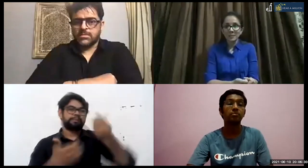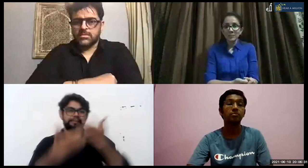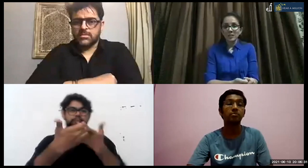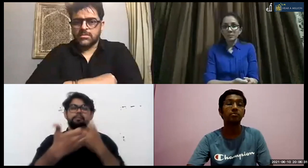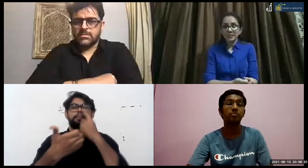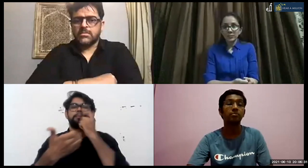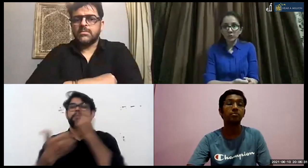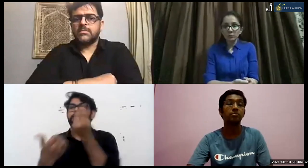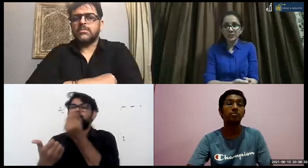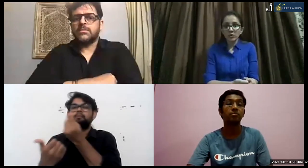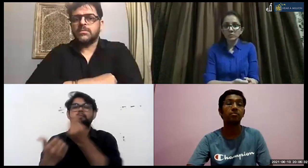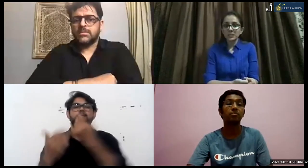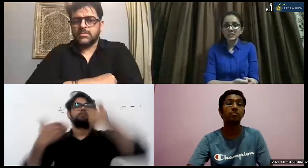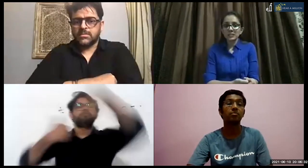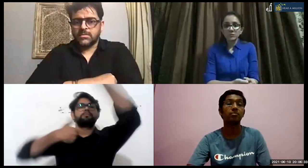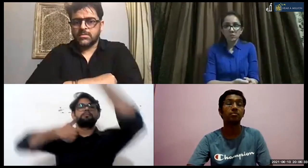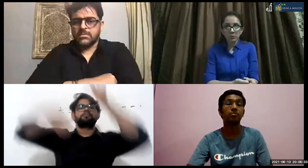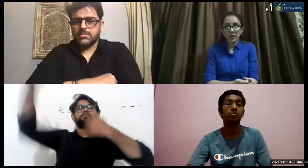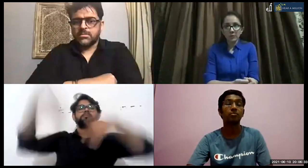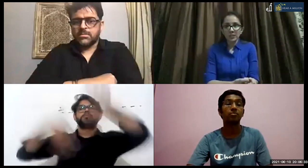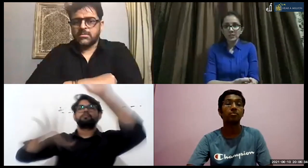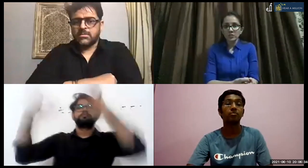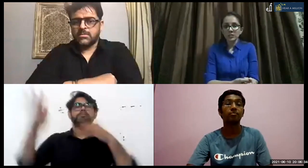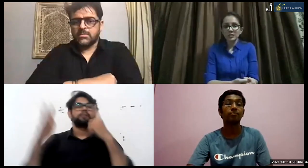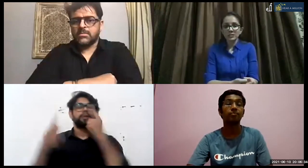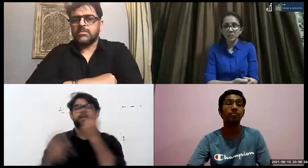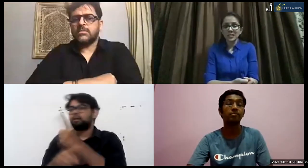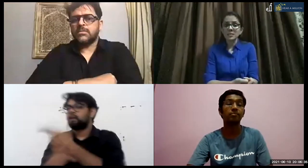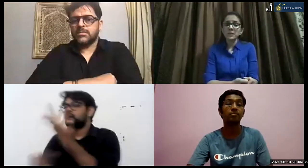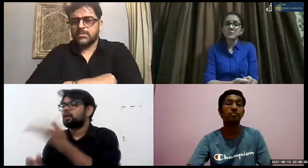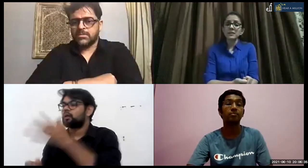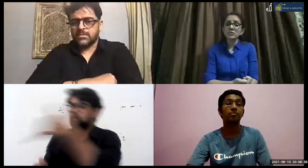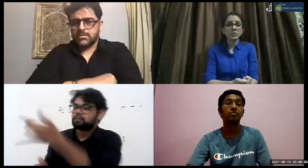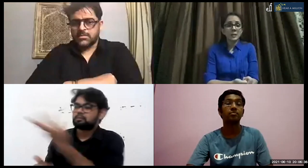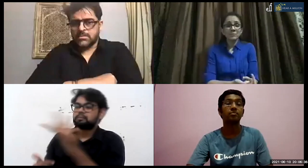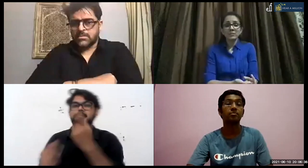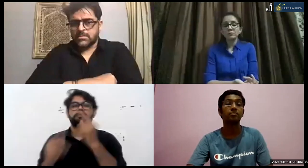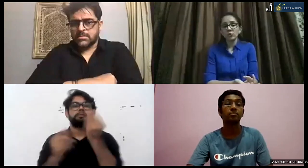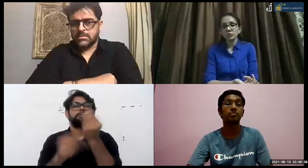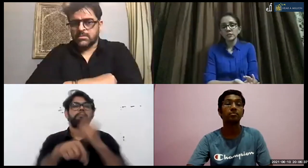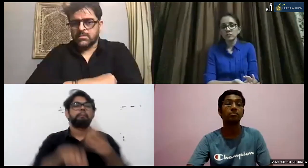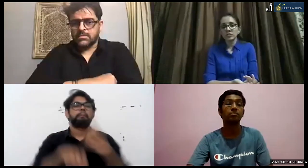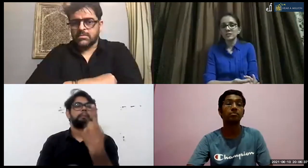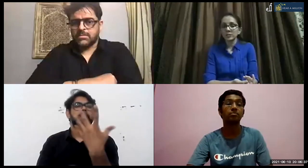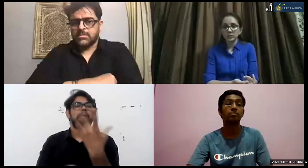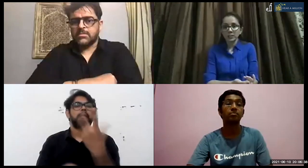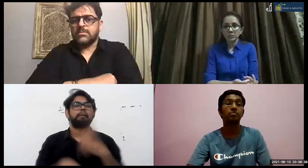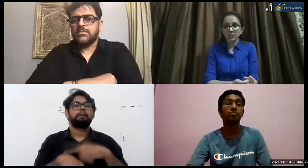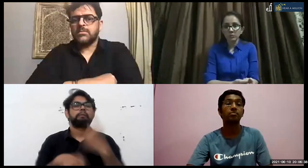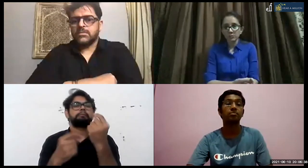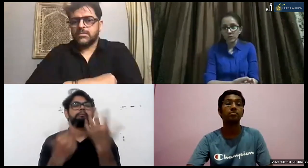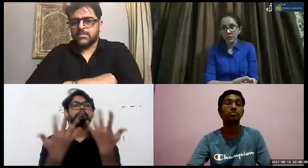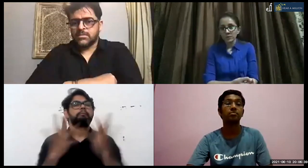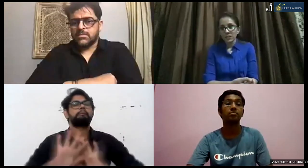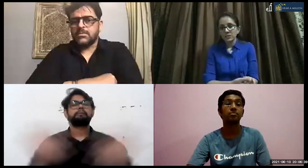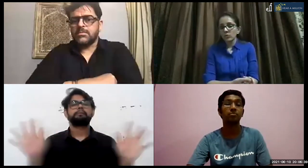screen, be it YouTube videos, be it Zoom communication. It's difficult, and sometimes parents don't give the phone to their children. They're using their